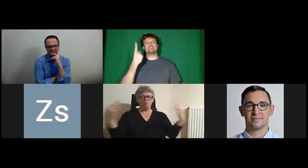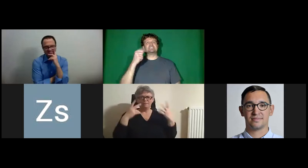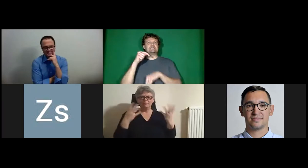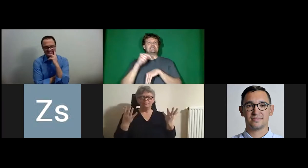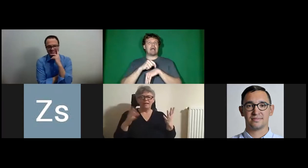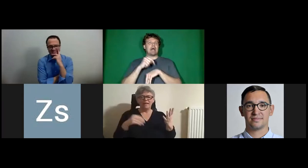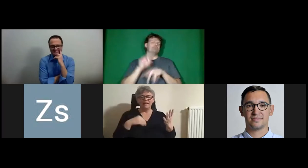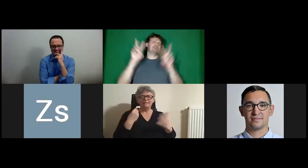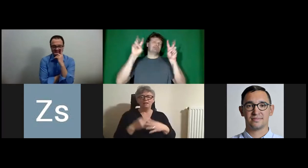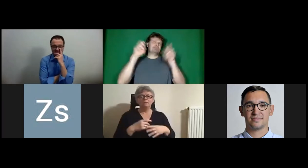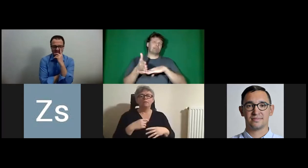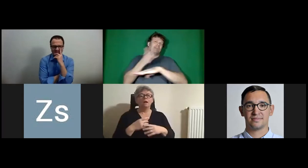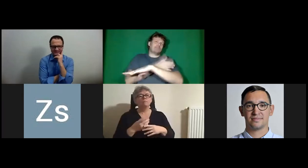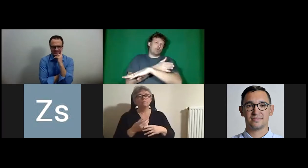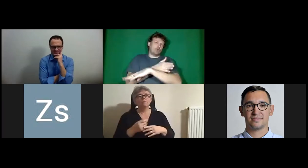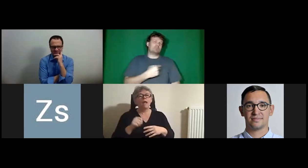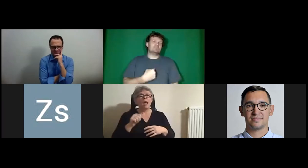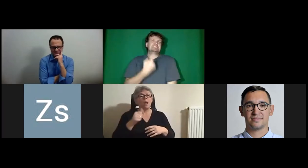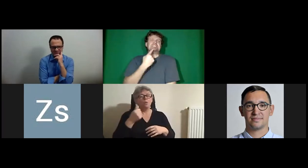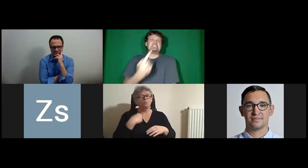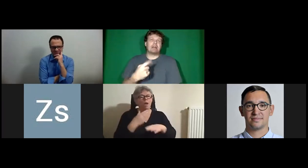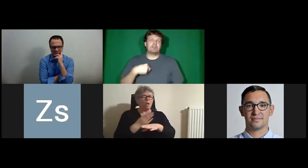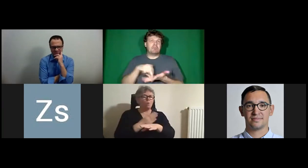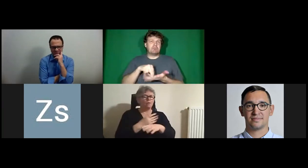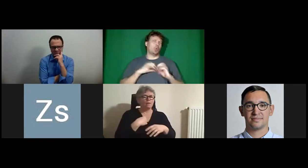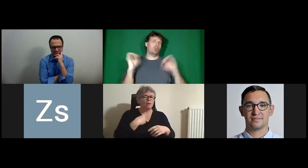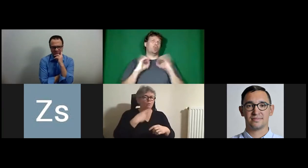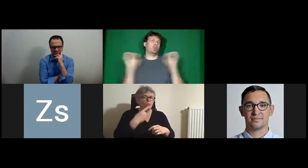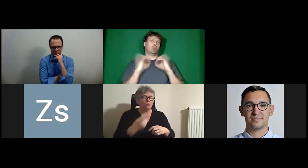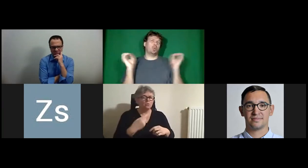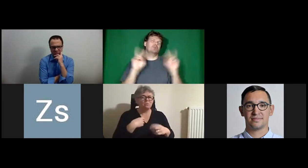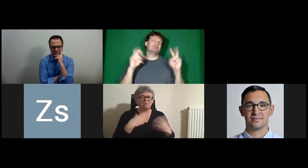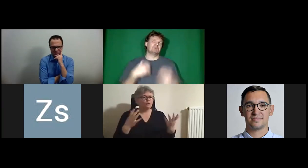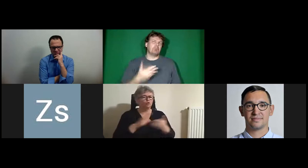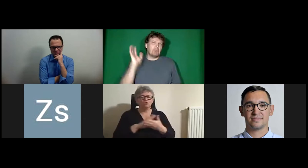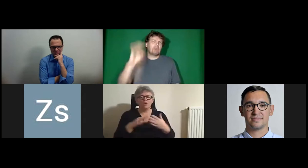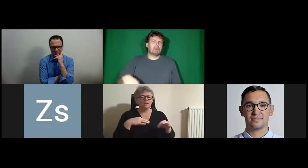with such a big TV audience watching you?